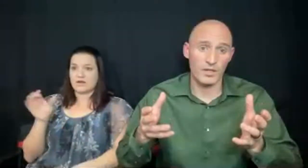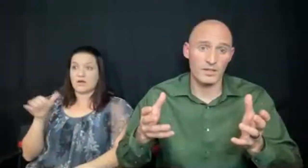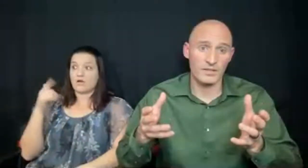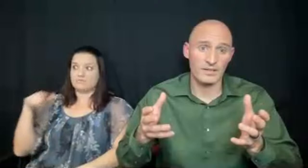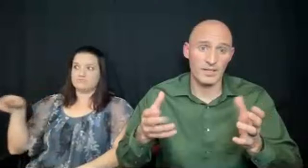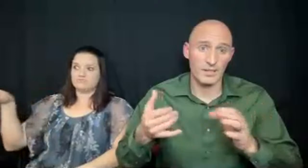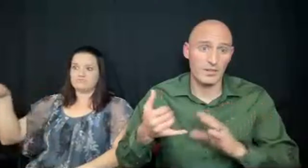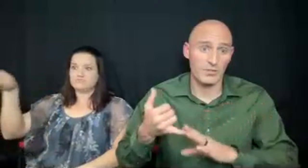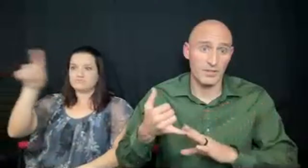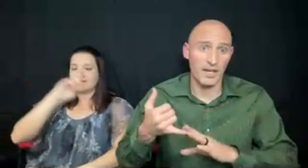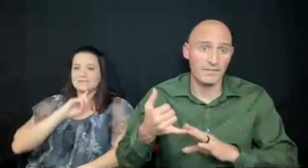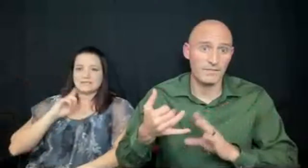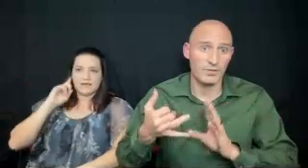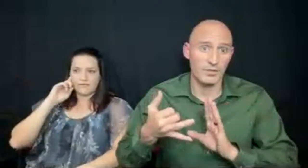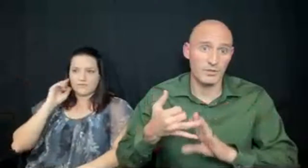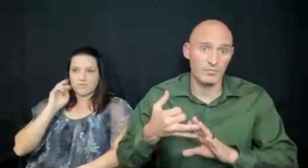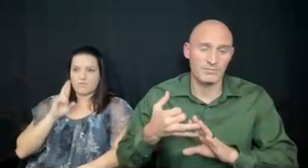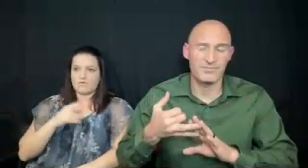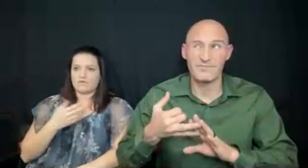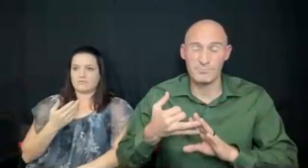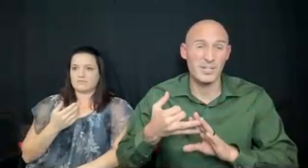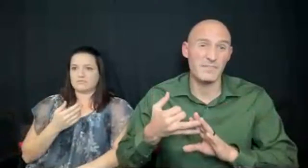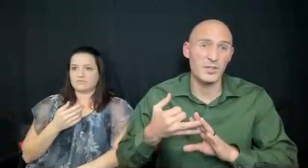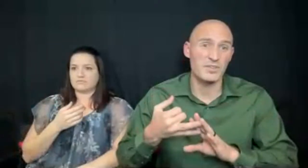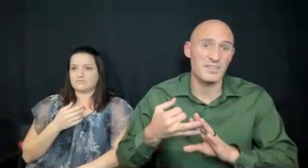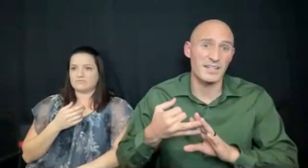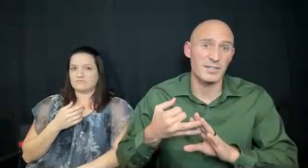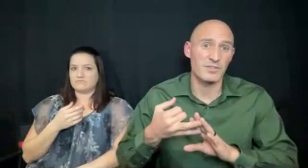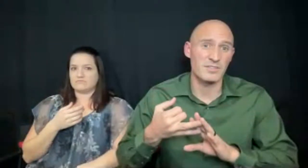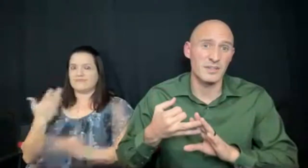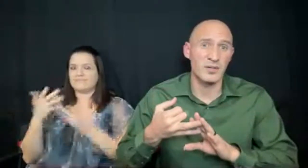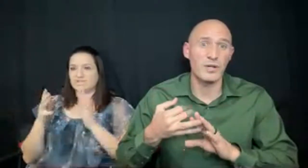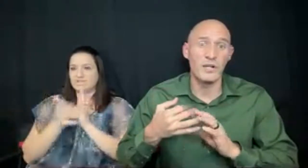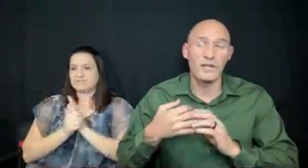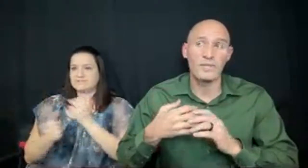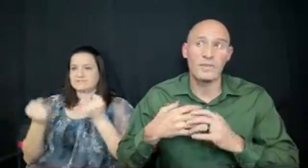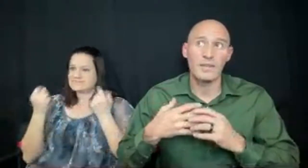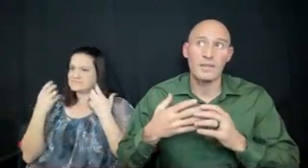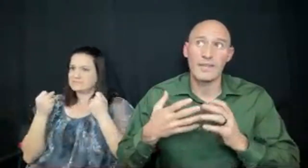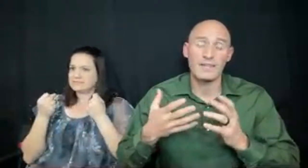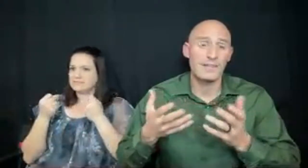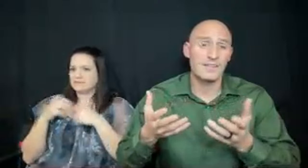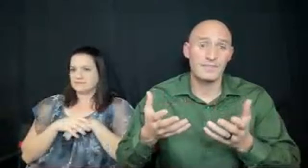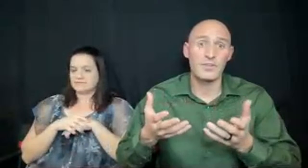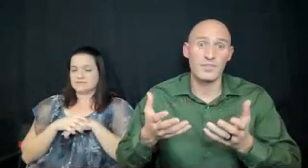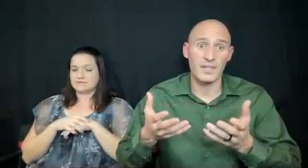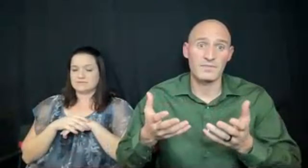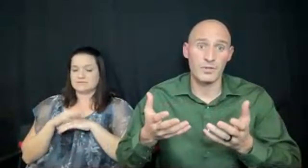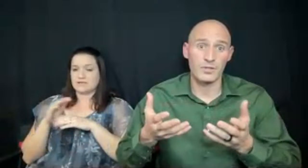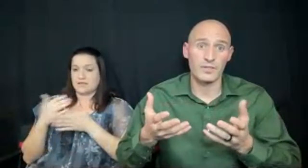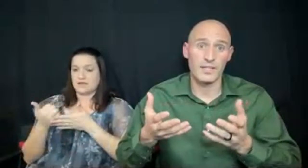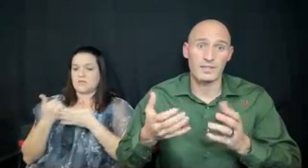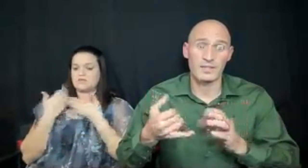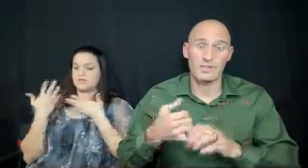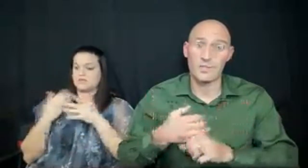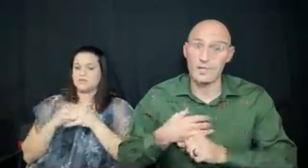was either deaf or pretty fluent in sign language. And so that does a few things for you. It